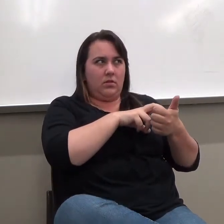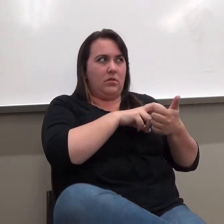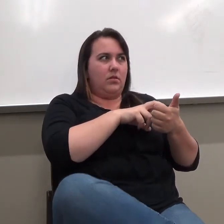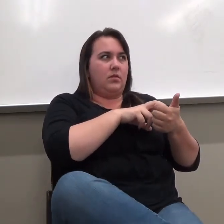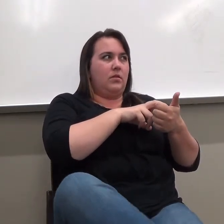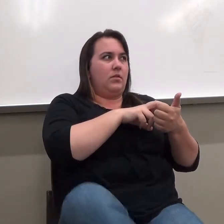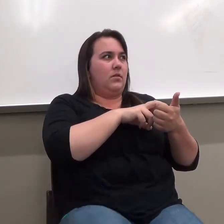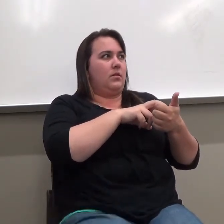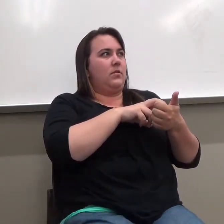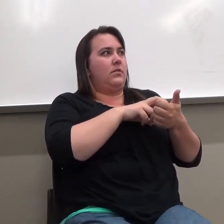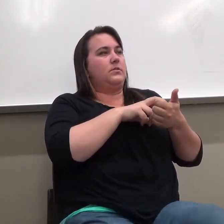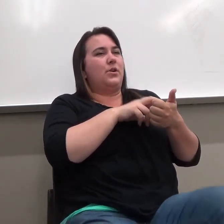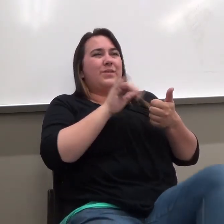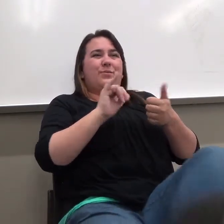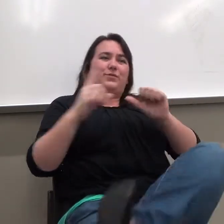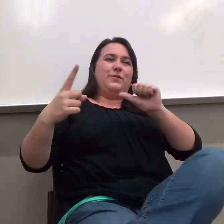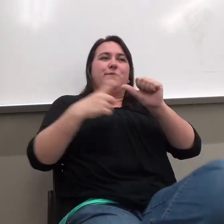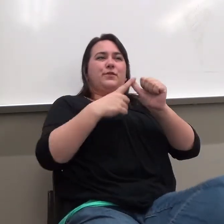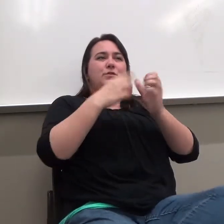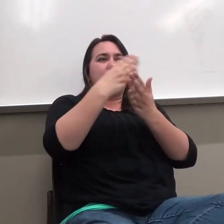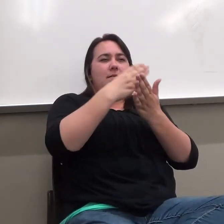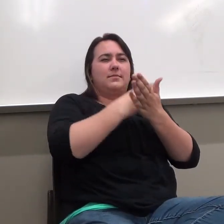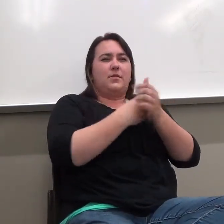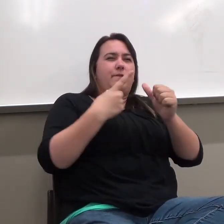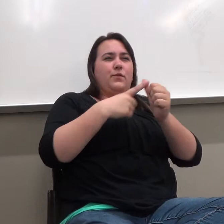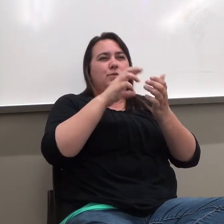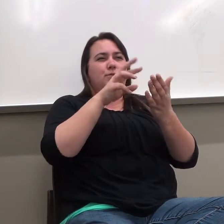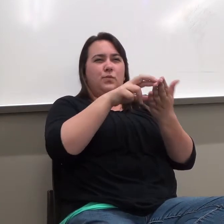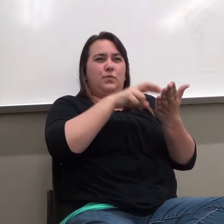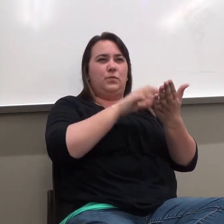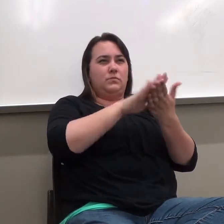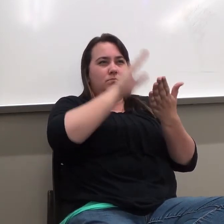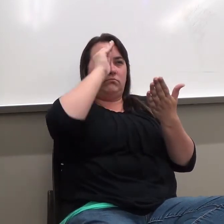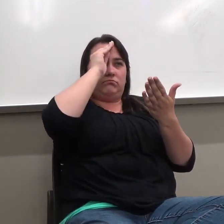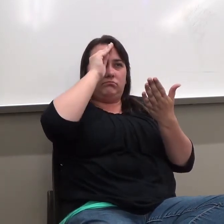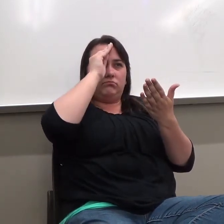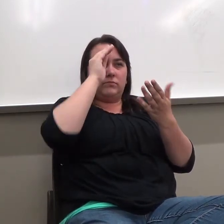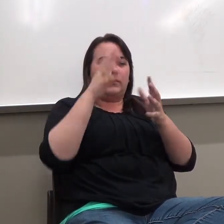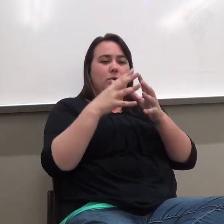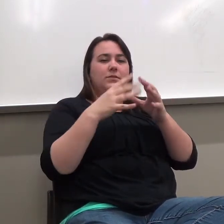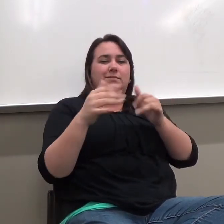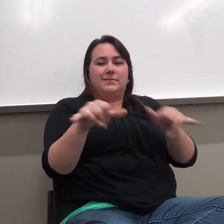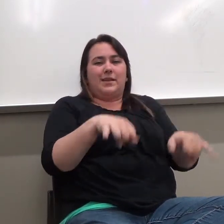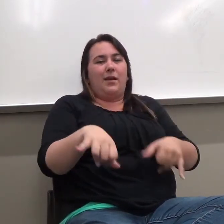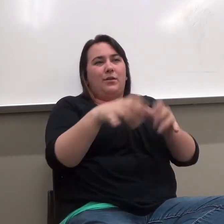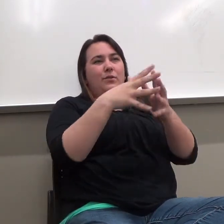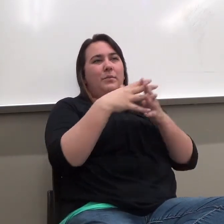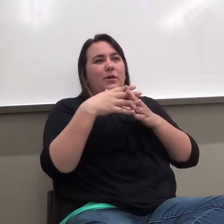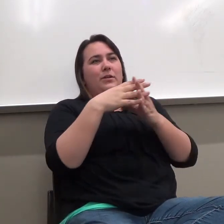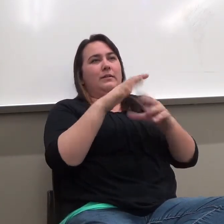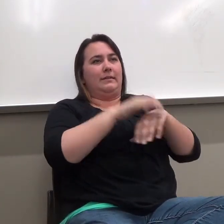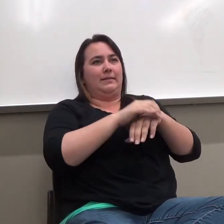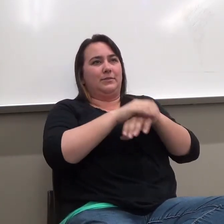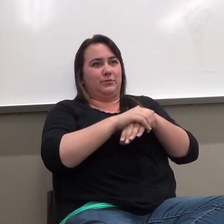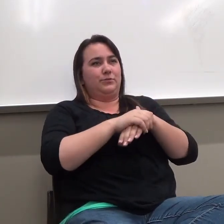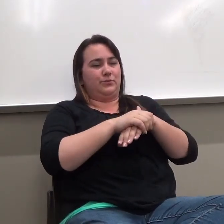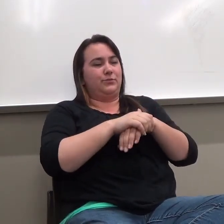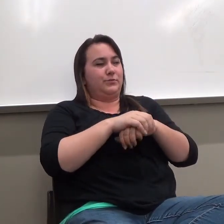Okay, so that was our first grammar lesson, right? That was the first rule that I presented. The